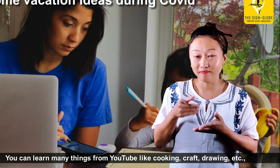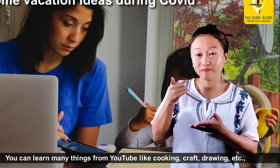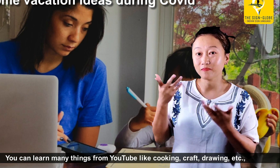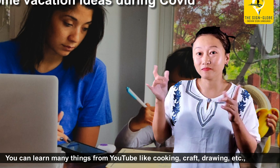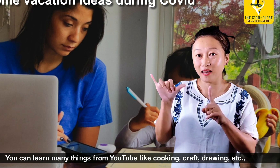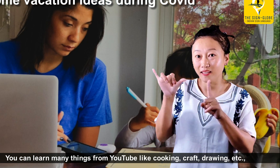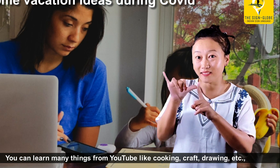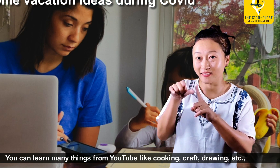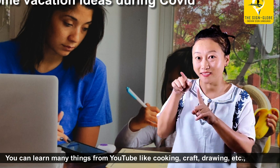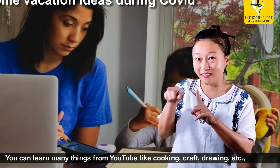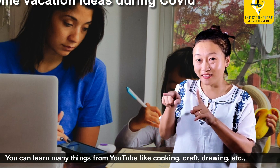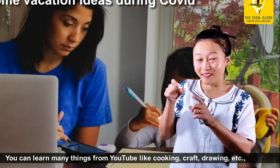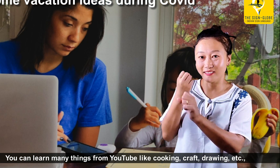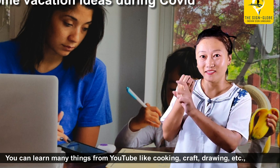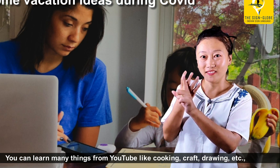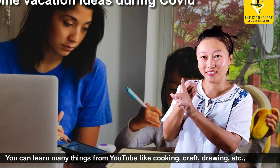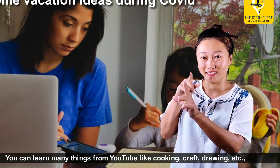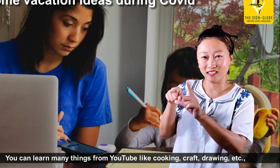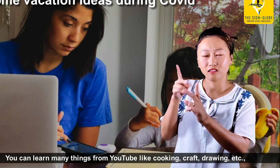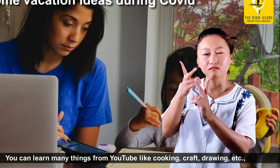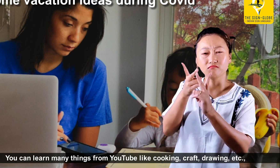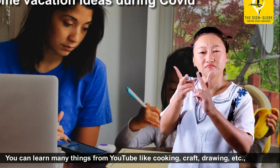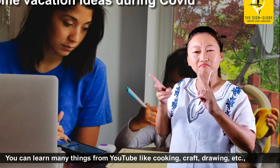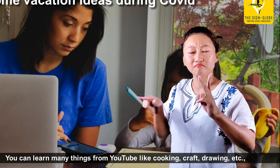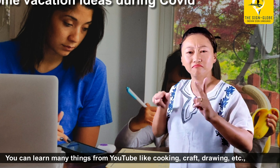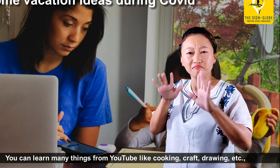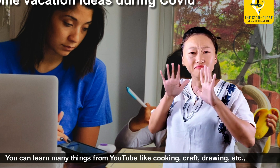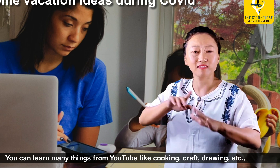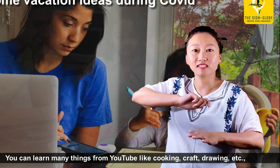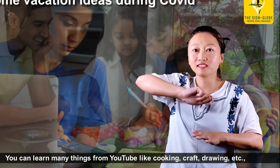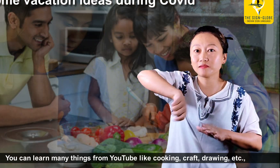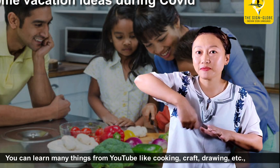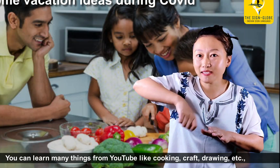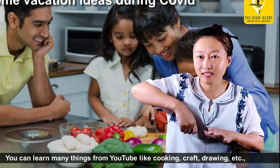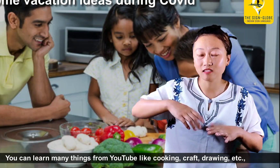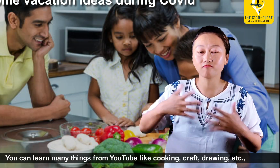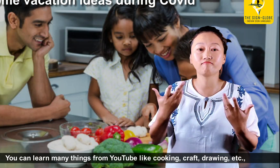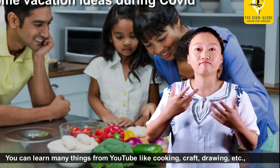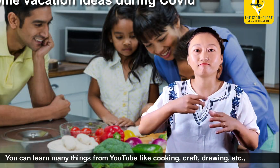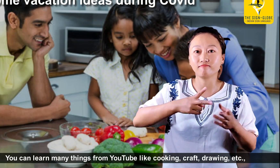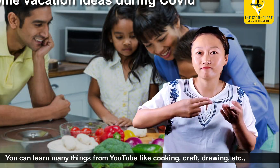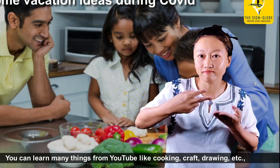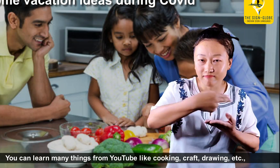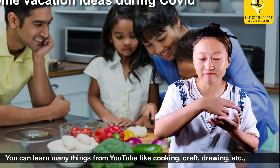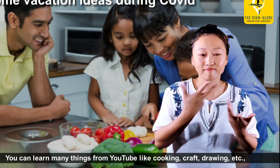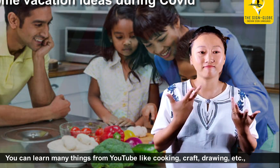You can learn many things from YouTube like cooking, craft, drawing, etc.